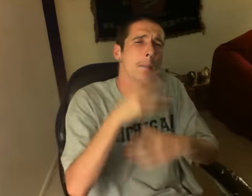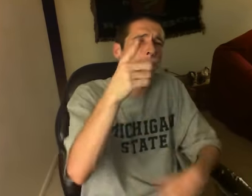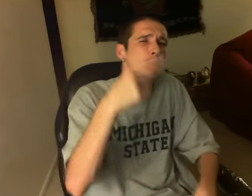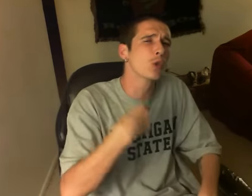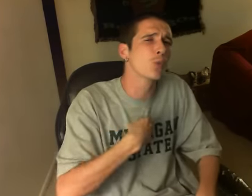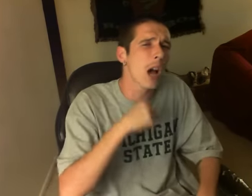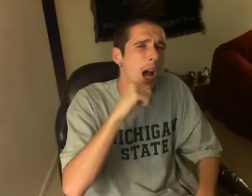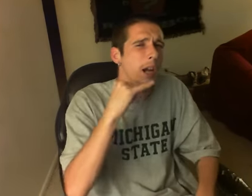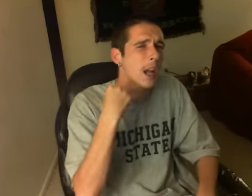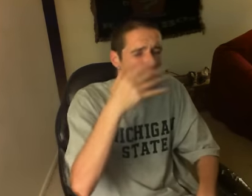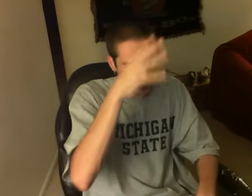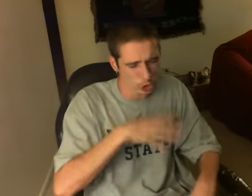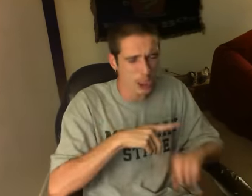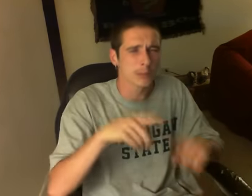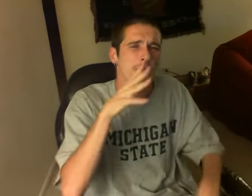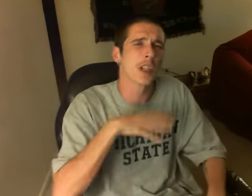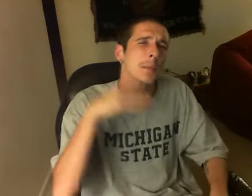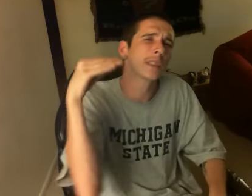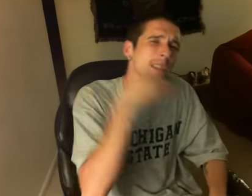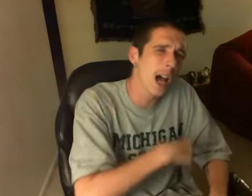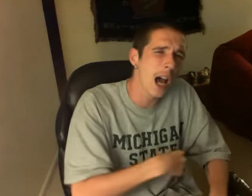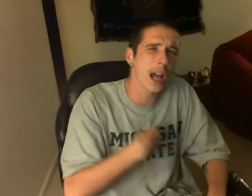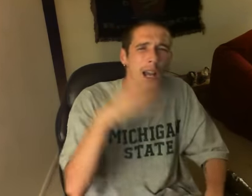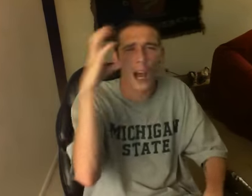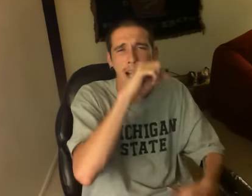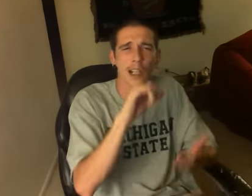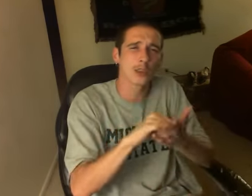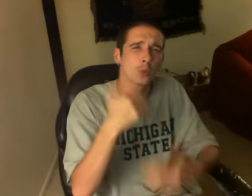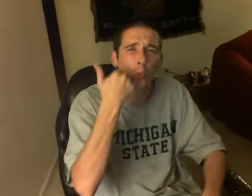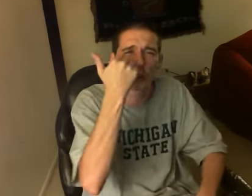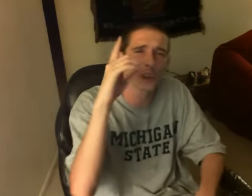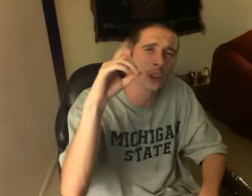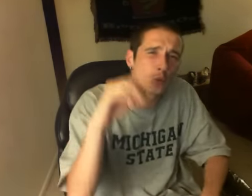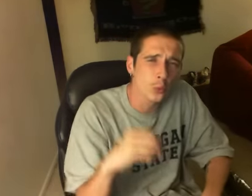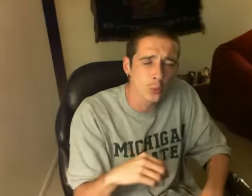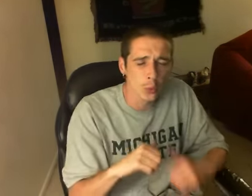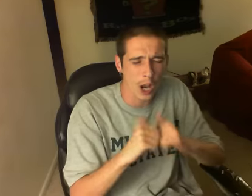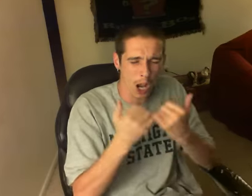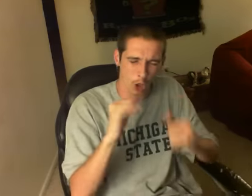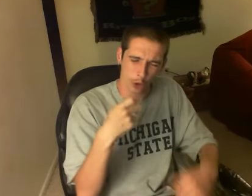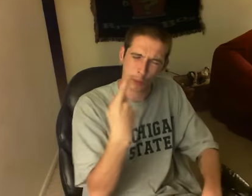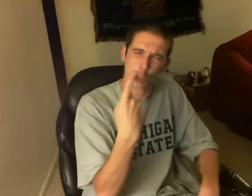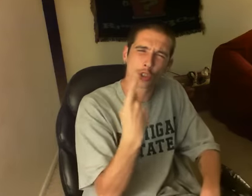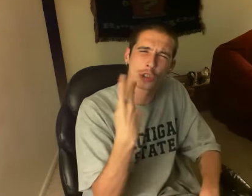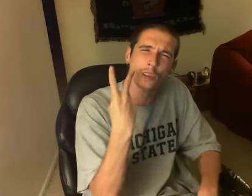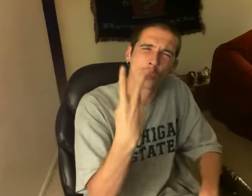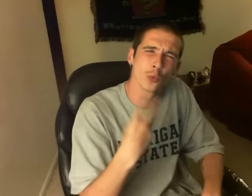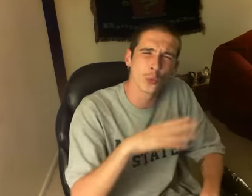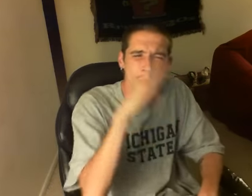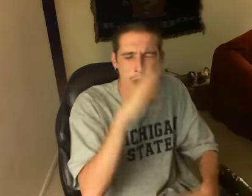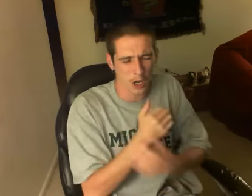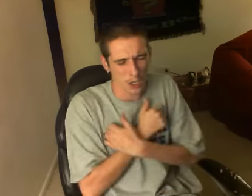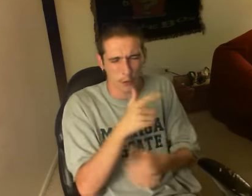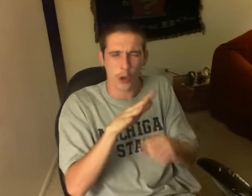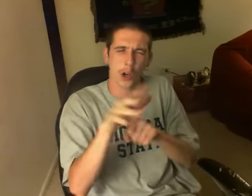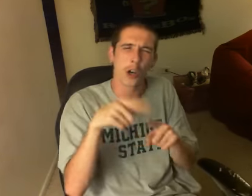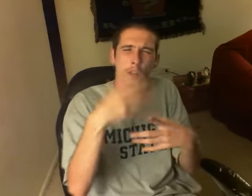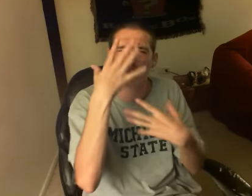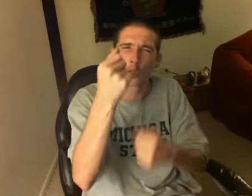much pride between you and I. Not a jealous man, but females lie. But I guess that's just what sluts do. How could it ever be just us two? I never loved you